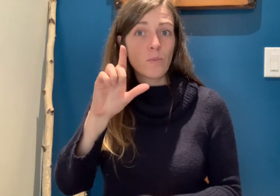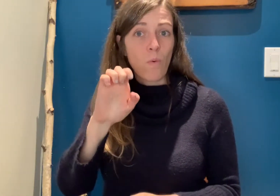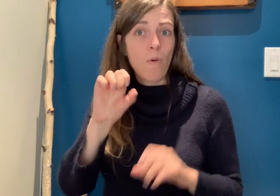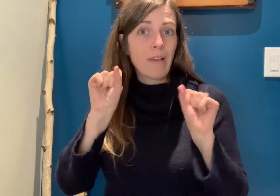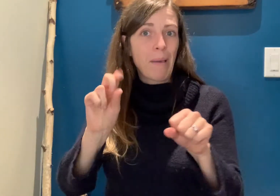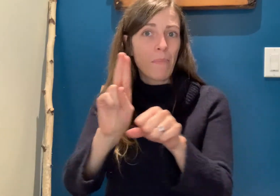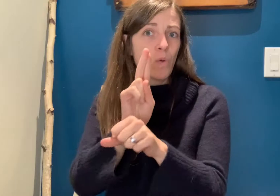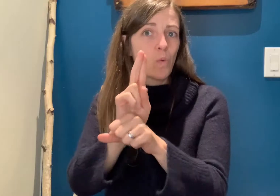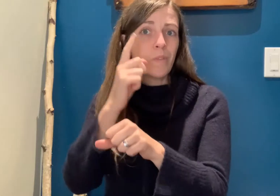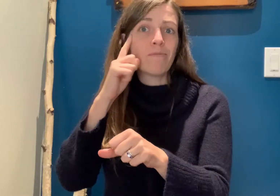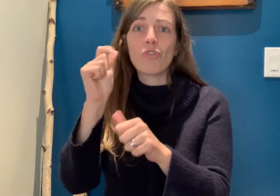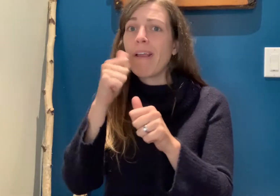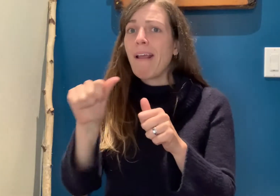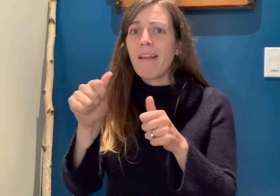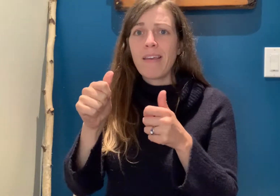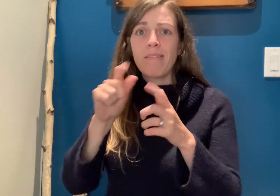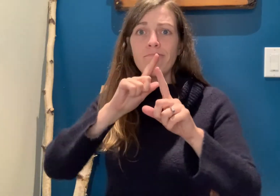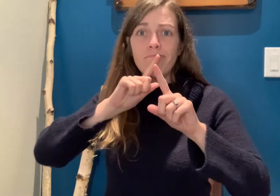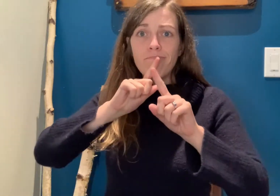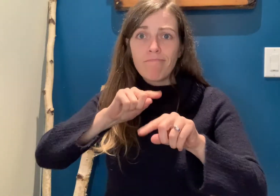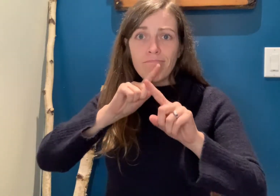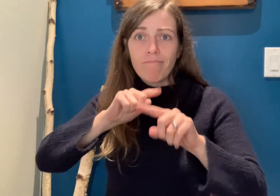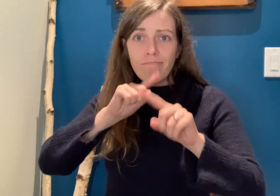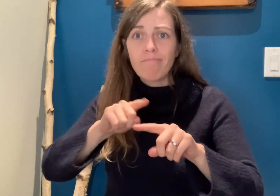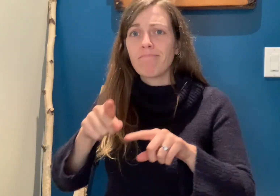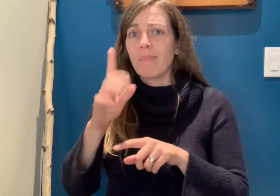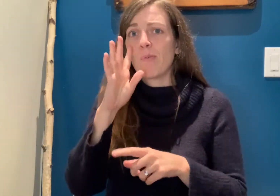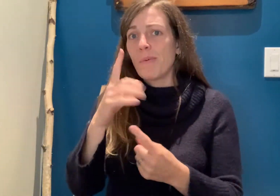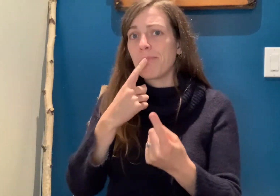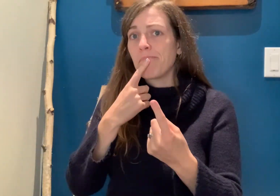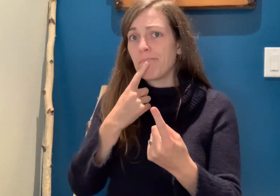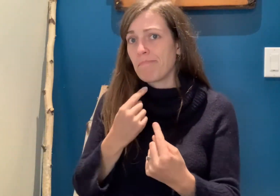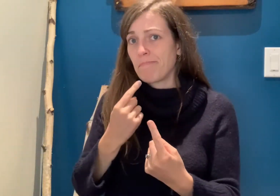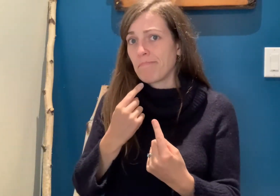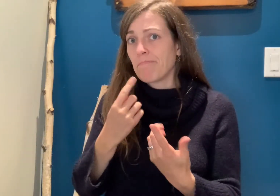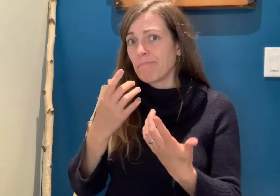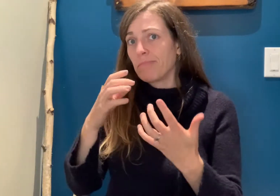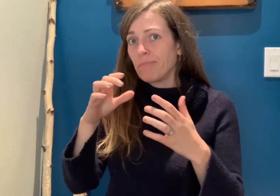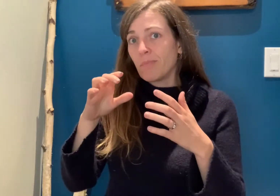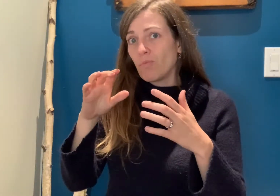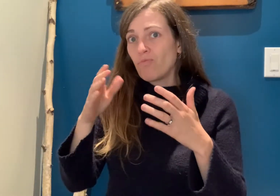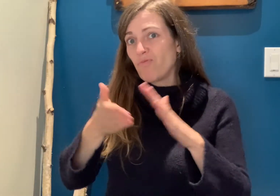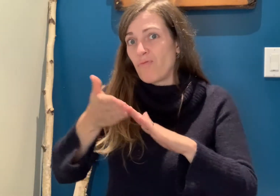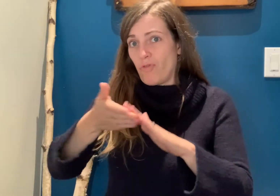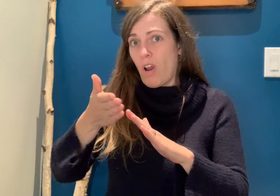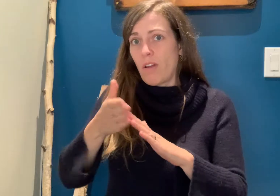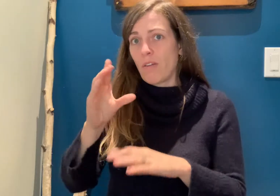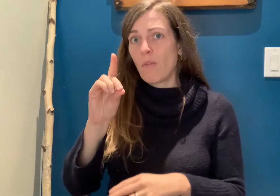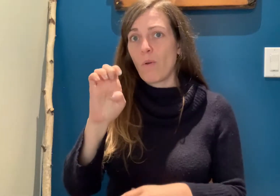So the console is great and can be used for entering in your commands and getting some output or running your